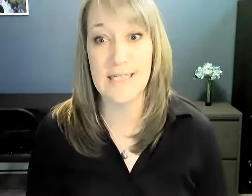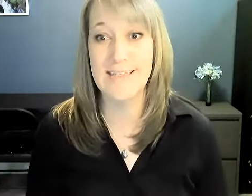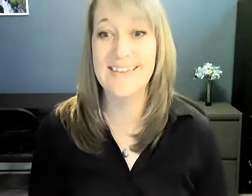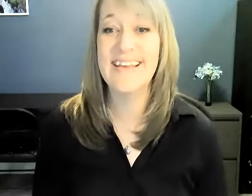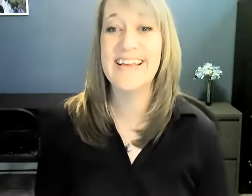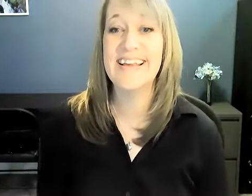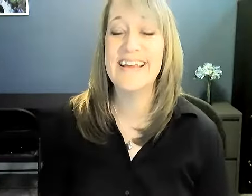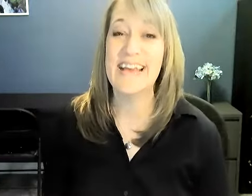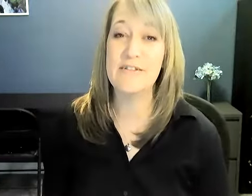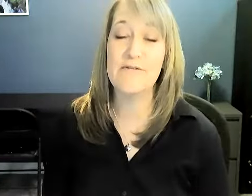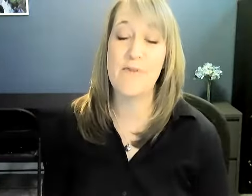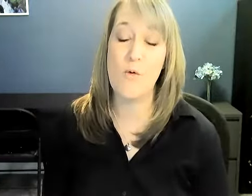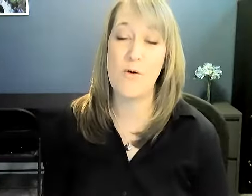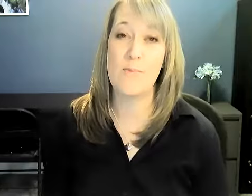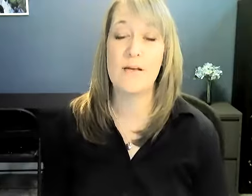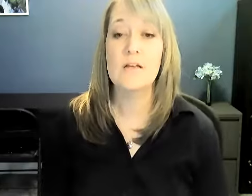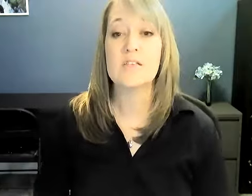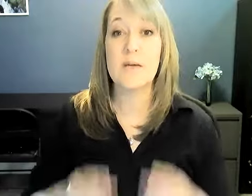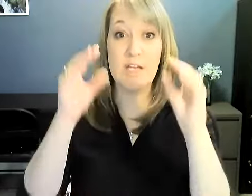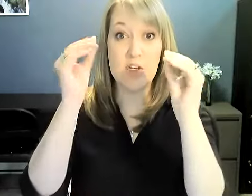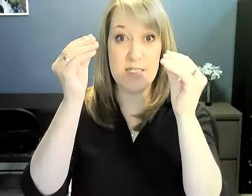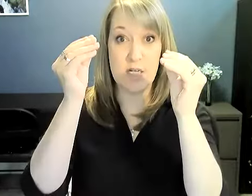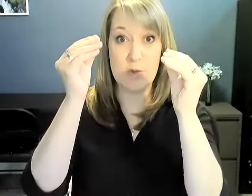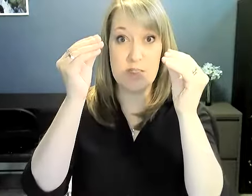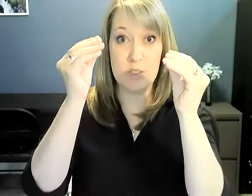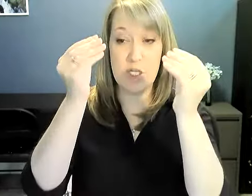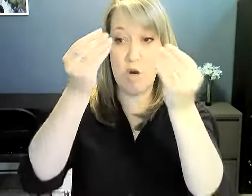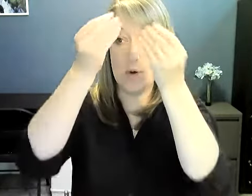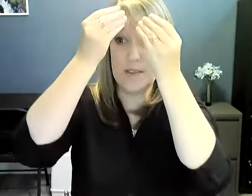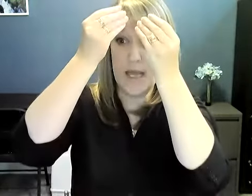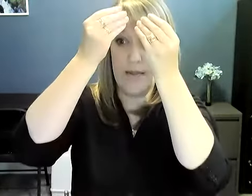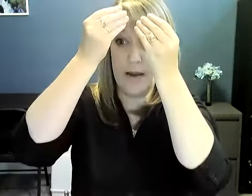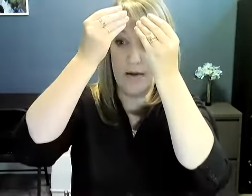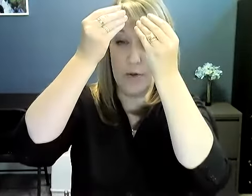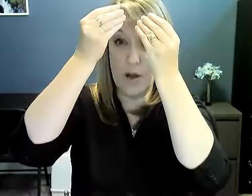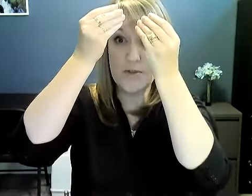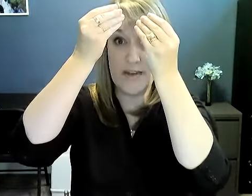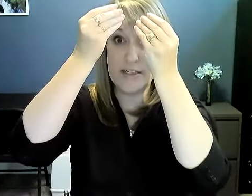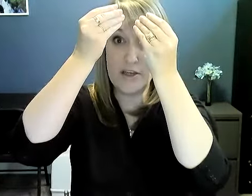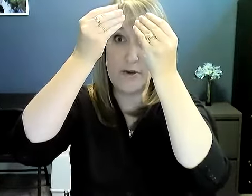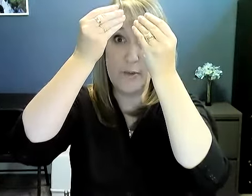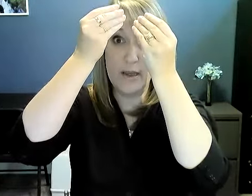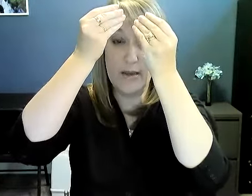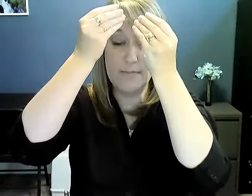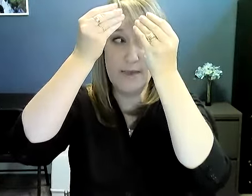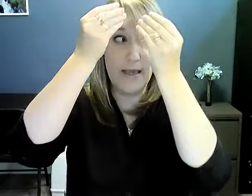directionally. Inform. So again, you're going to start with squished O's, and your palms will face you, and